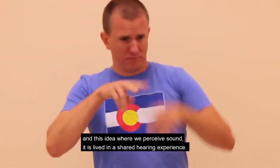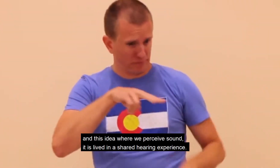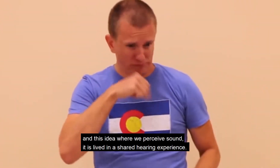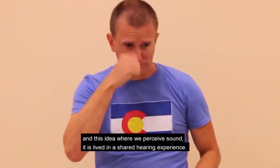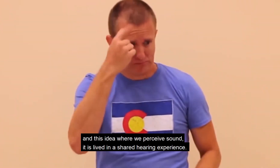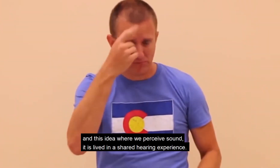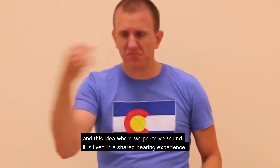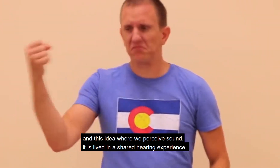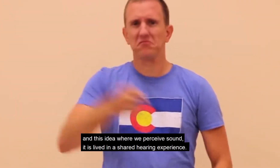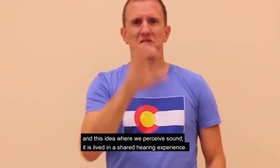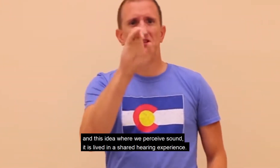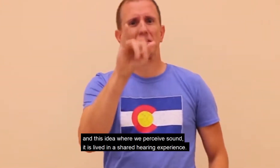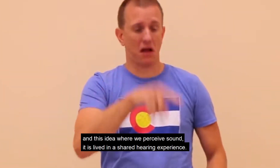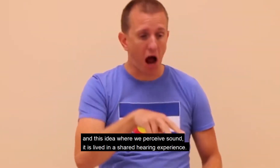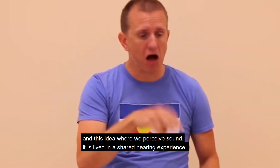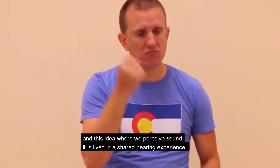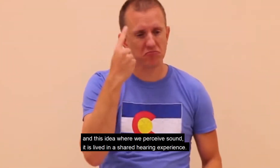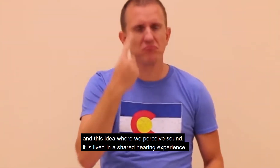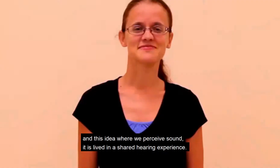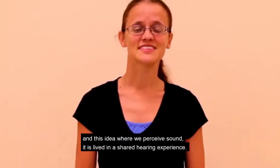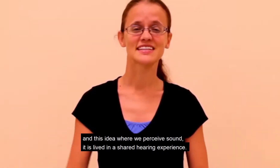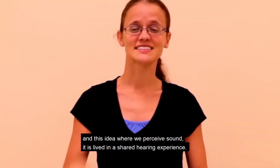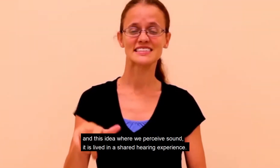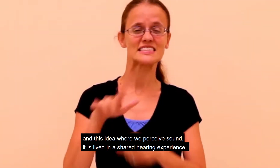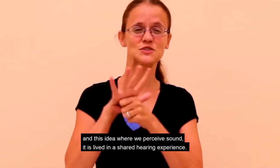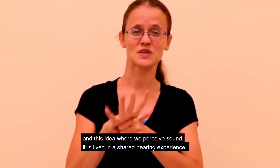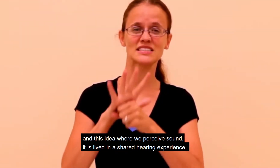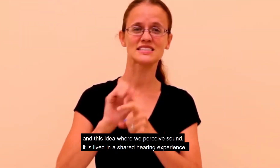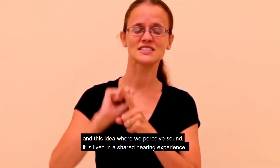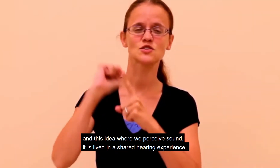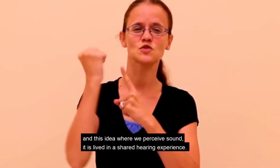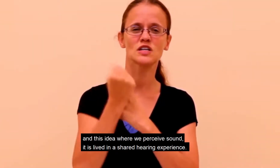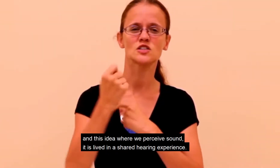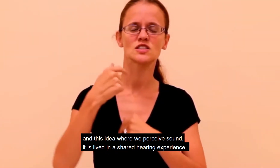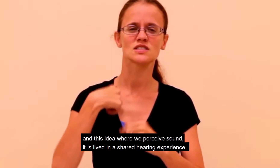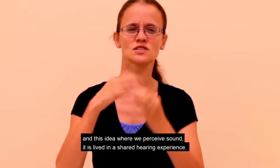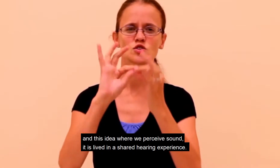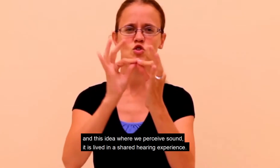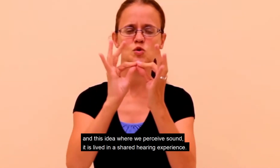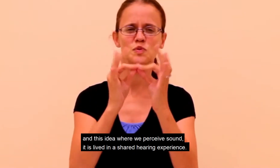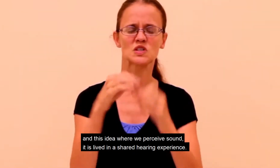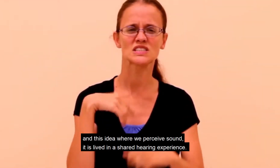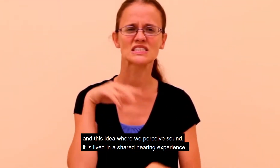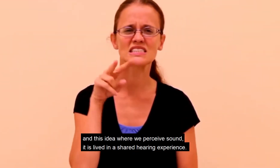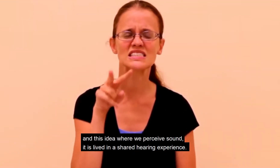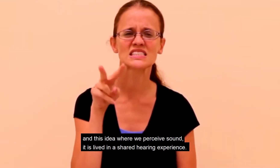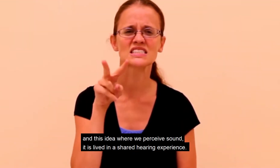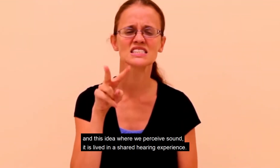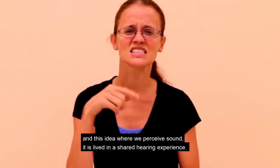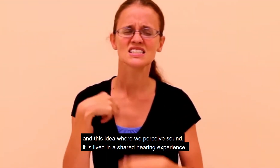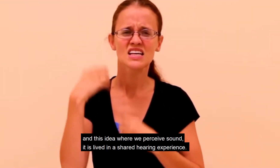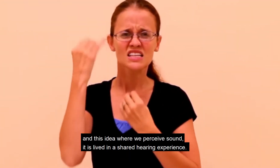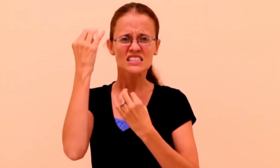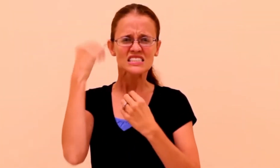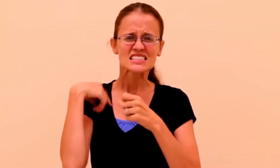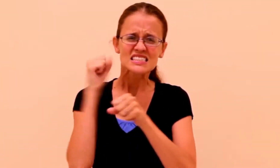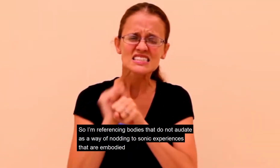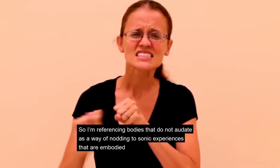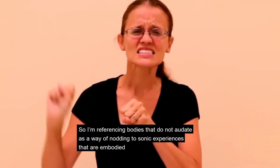perceive sound as it is lived in a shared hearing experience. So